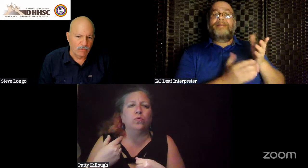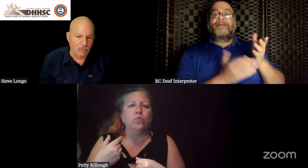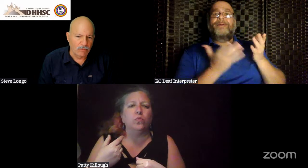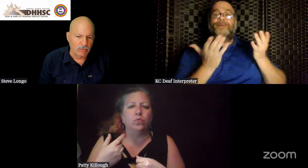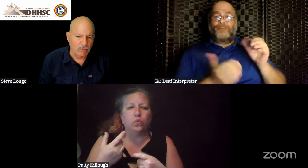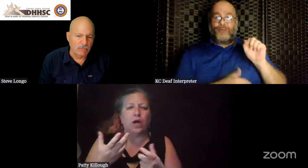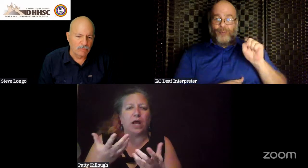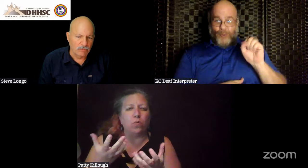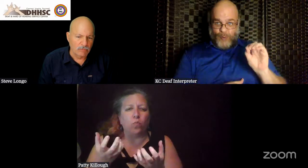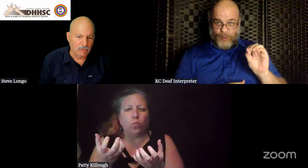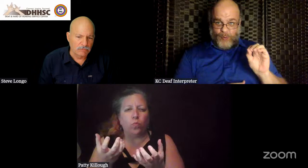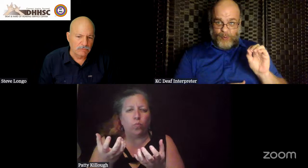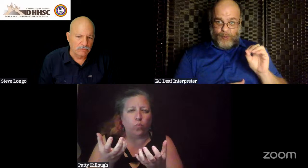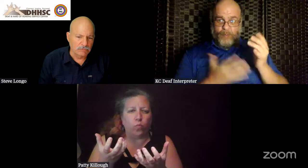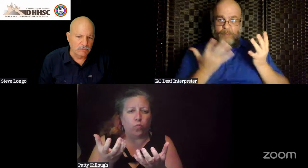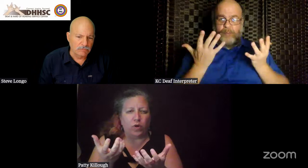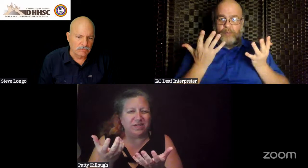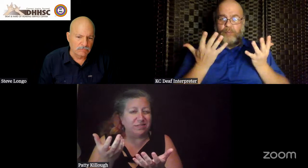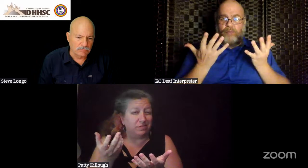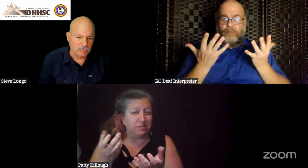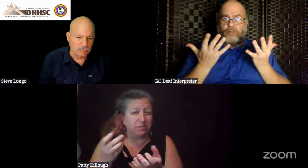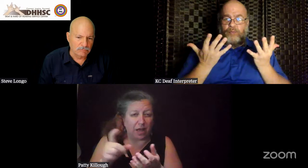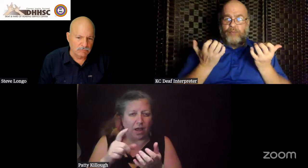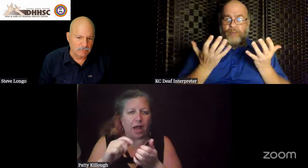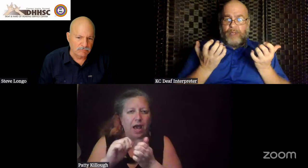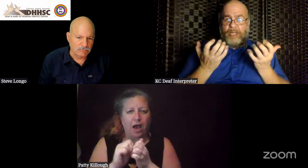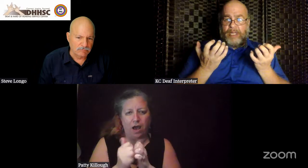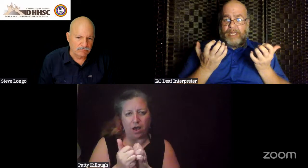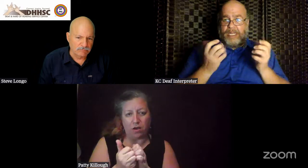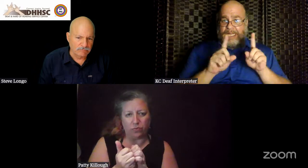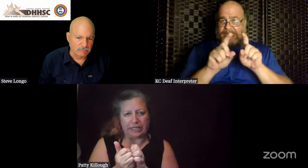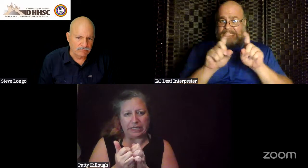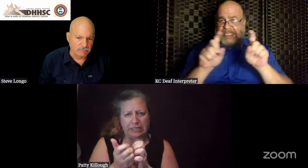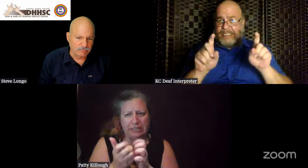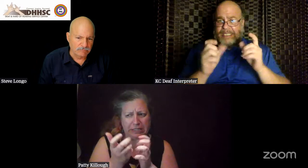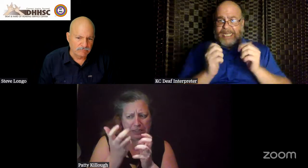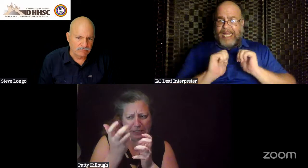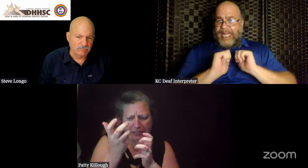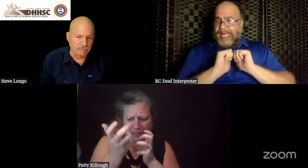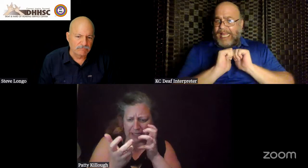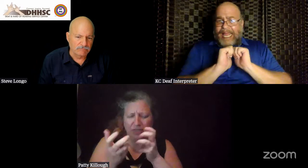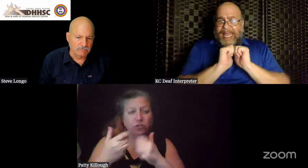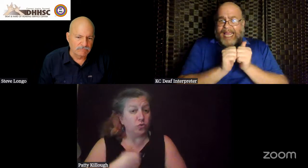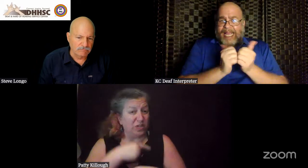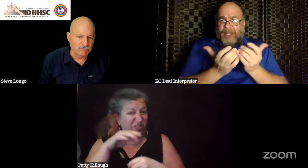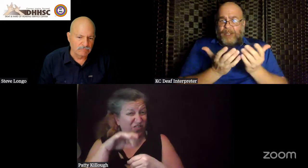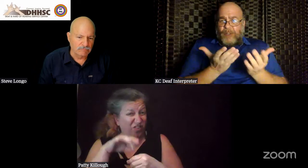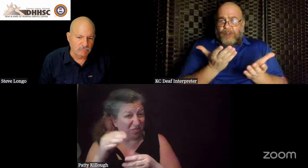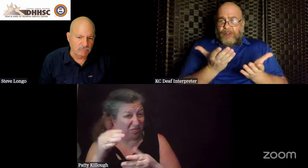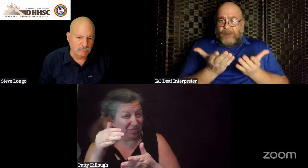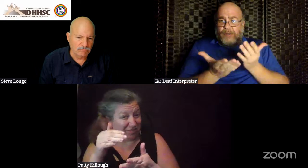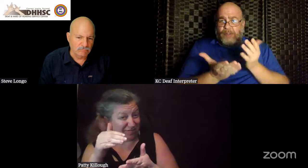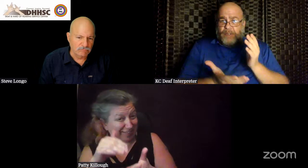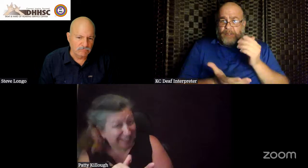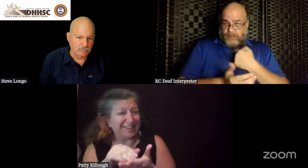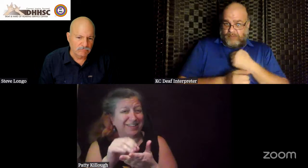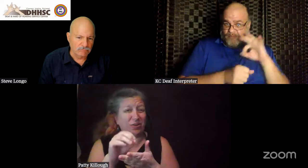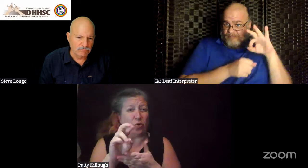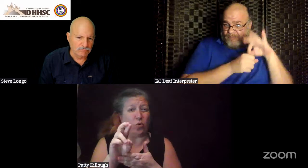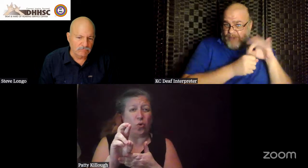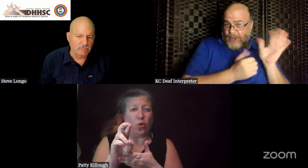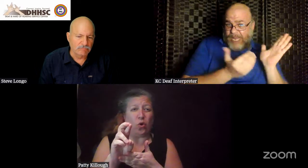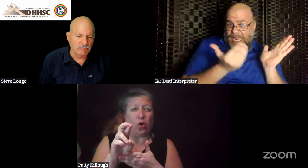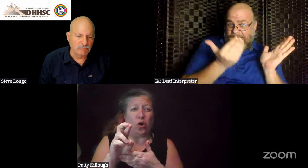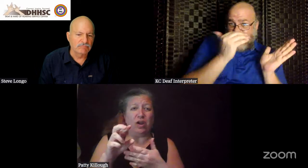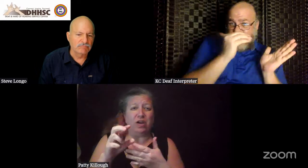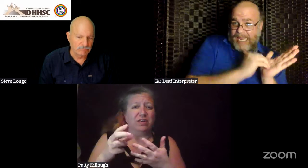actually in the minutes, what we had agreed on. So I'm not exactly sure how to